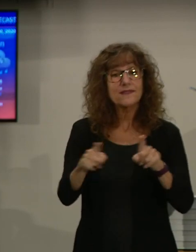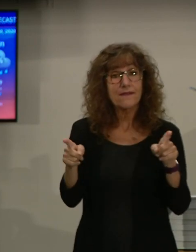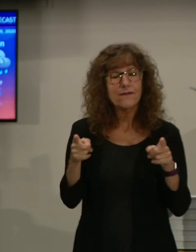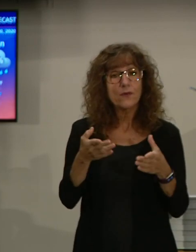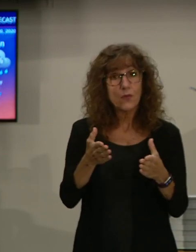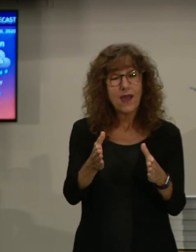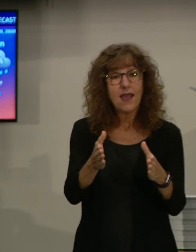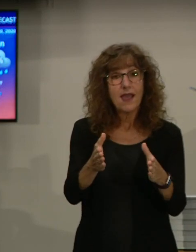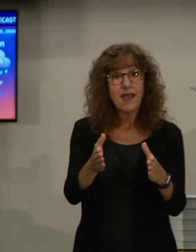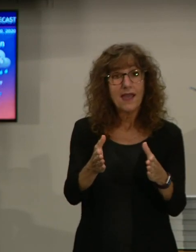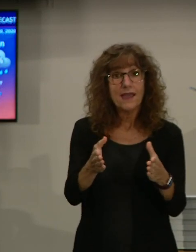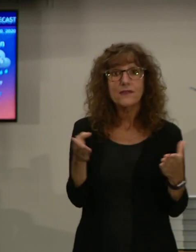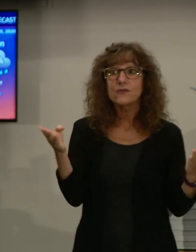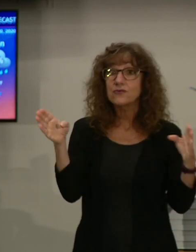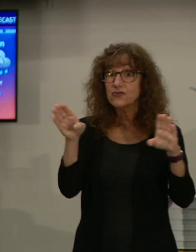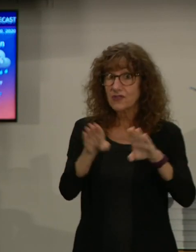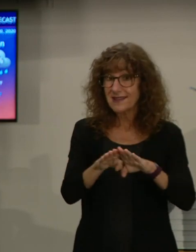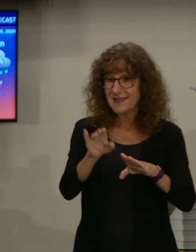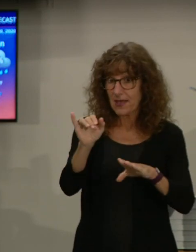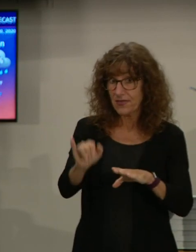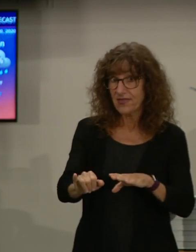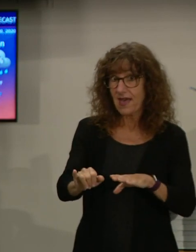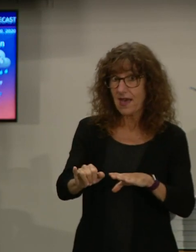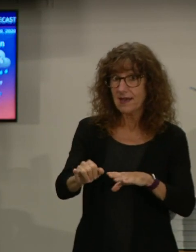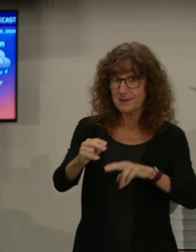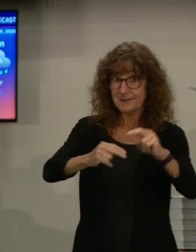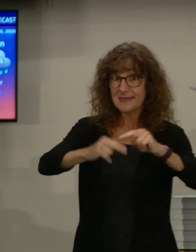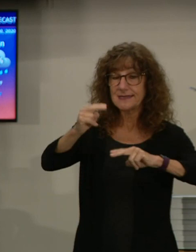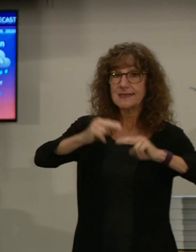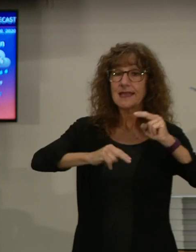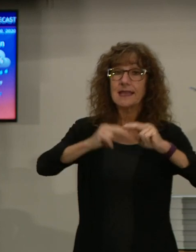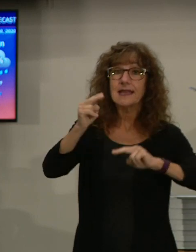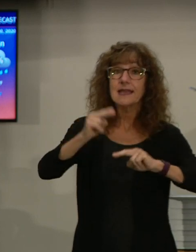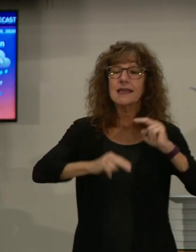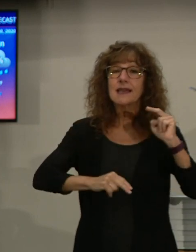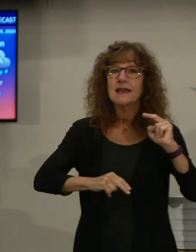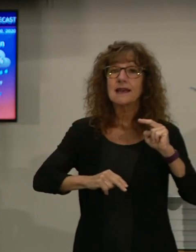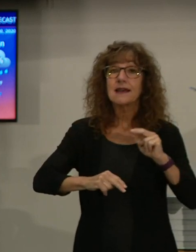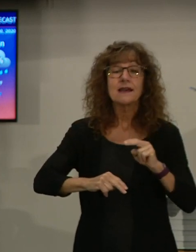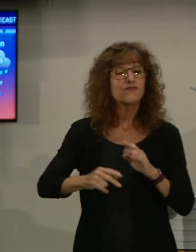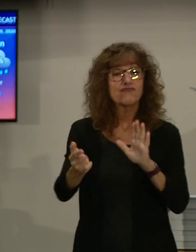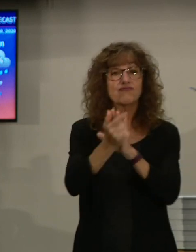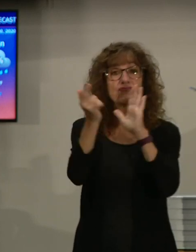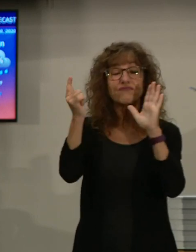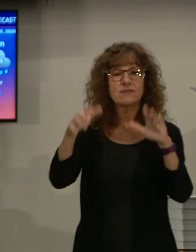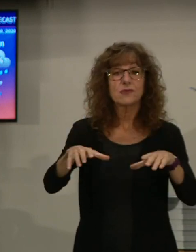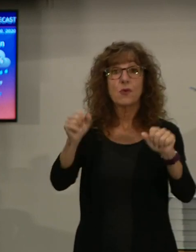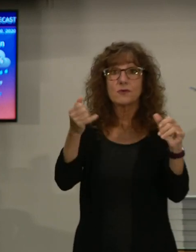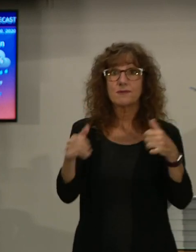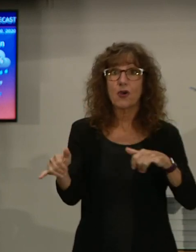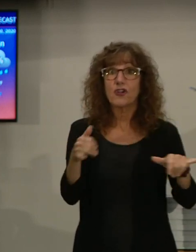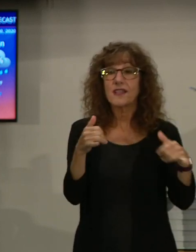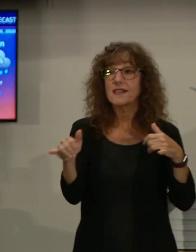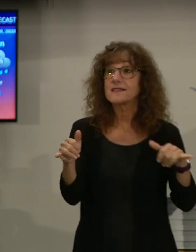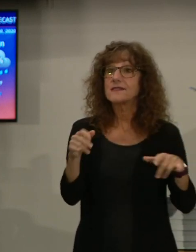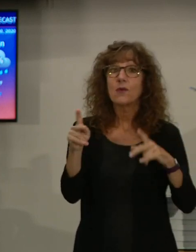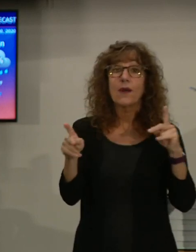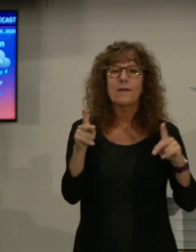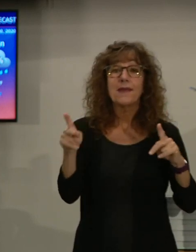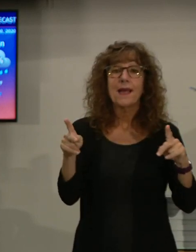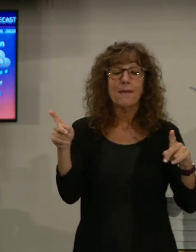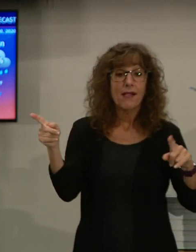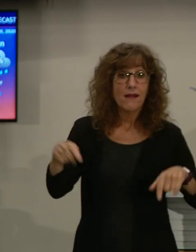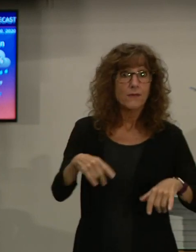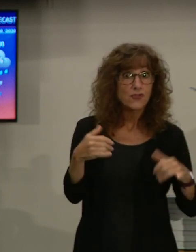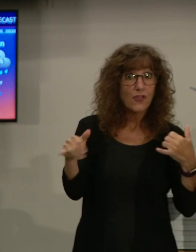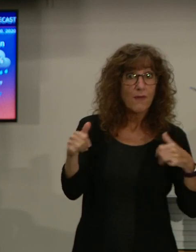tact now to shut down that particular place. That venue is not allowed to host those parties, so that when people come to the party